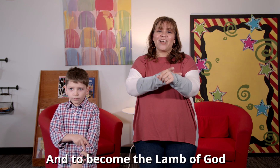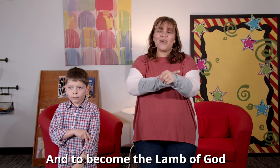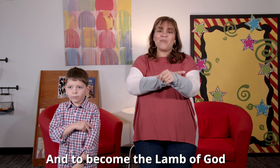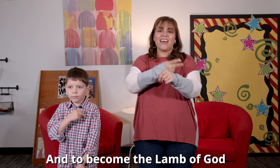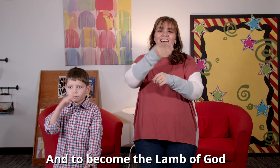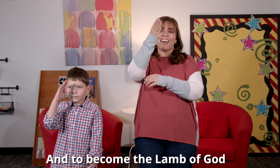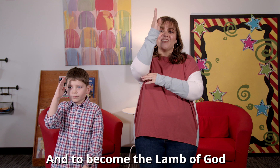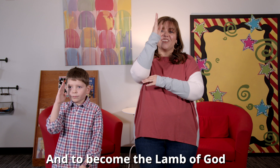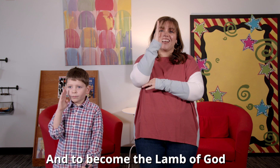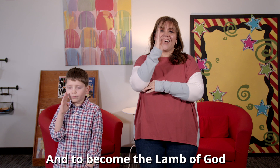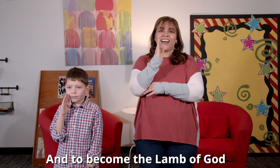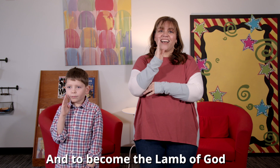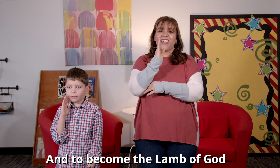Lamb of God.